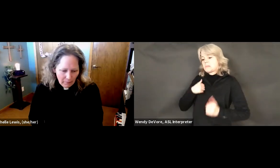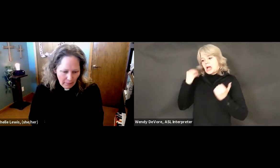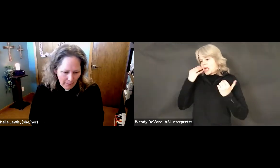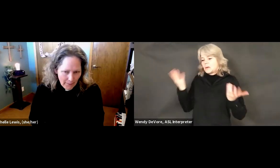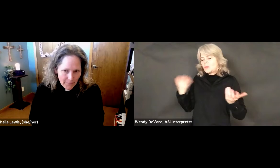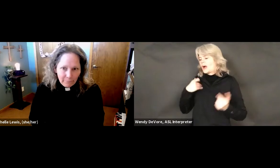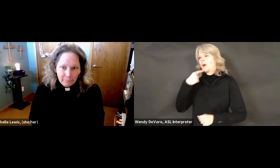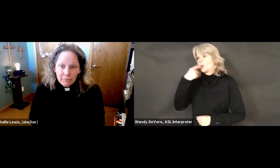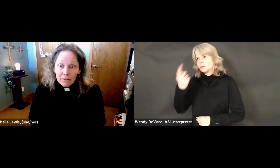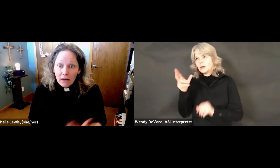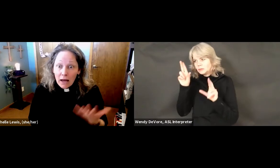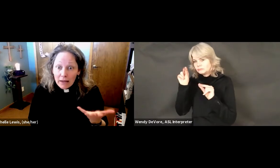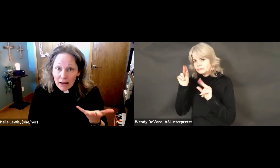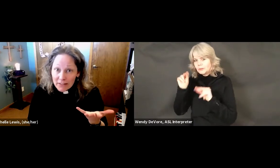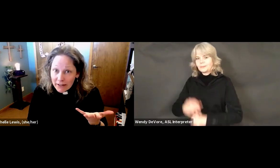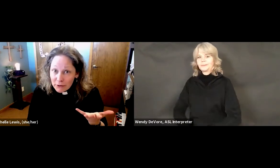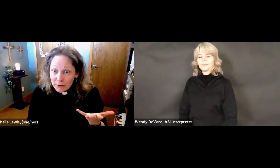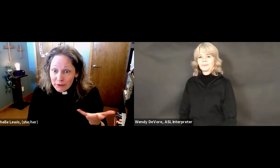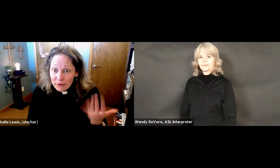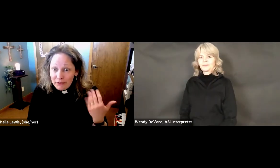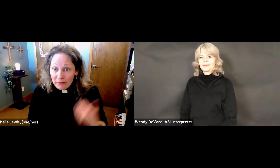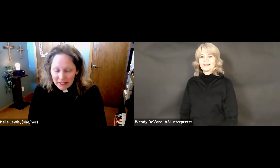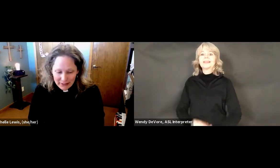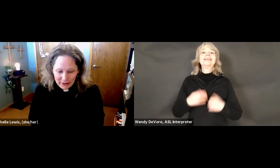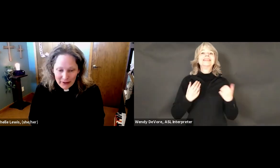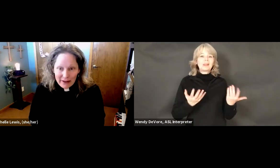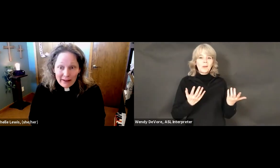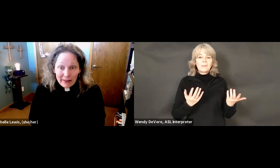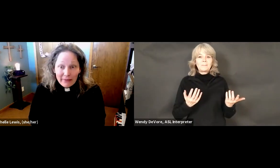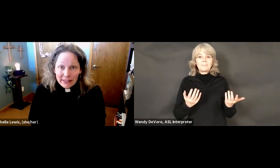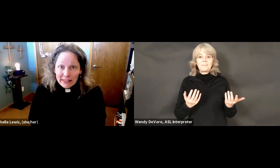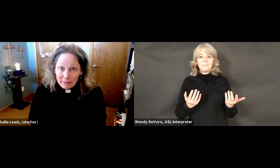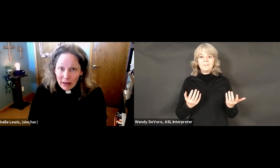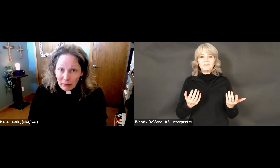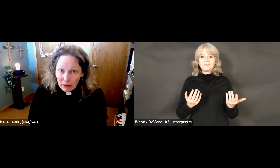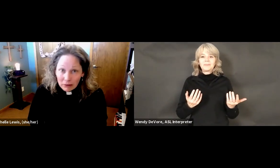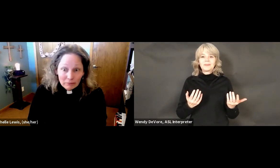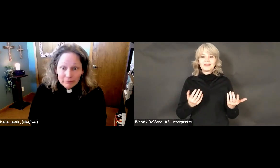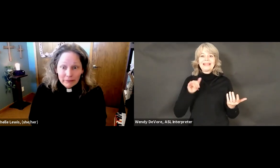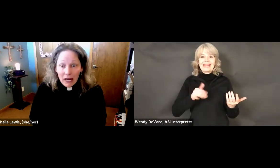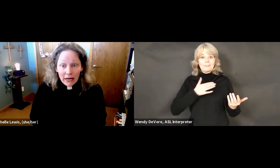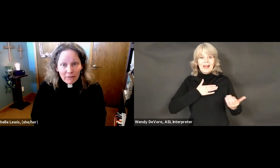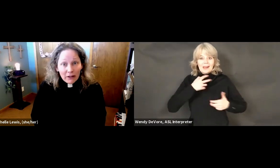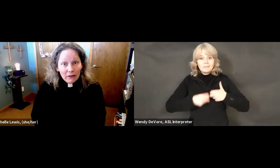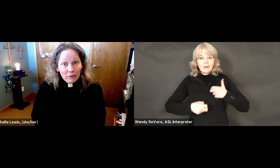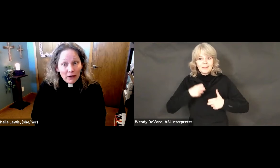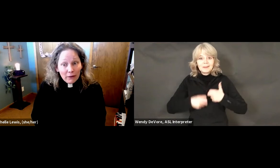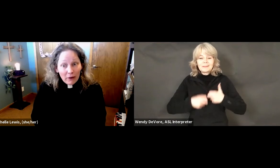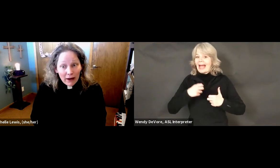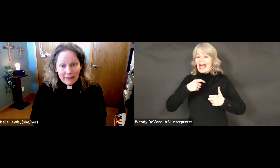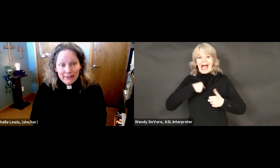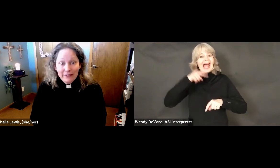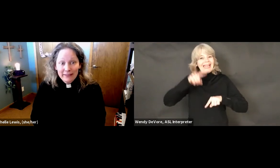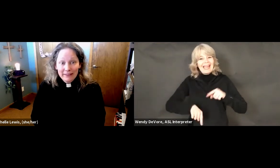you. And as I told you a few minutes ago, this is my problem. I can't figure out what